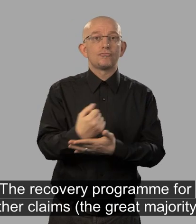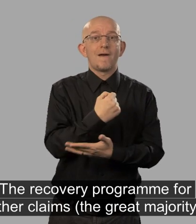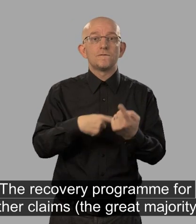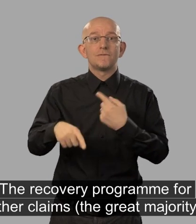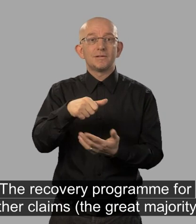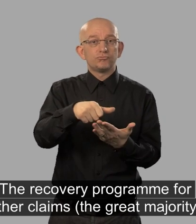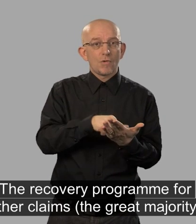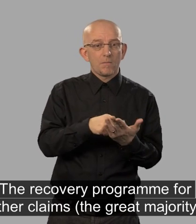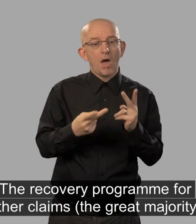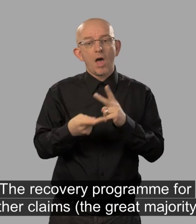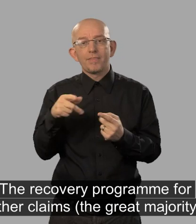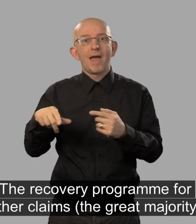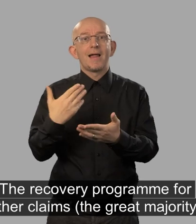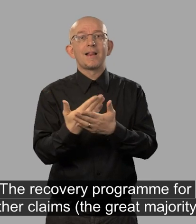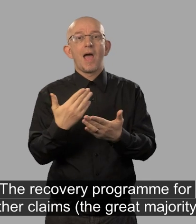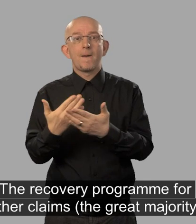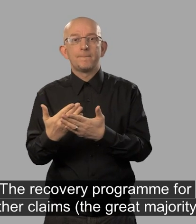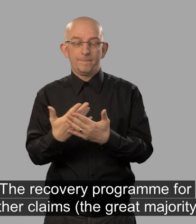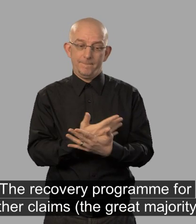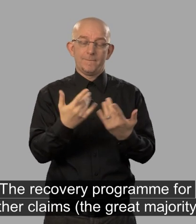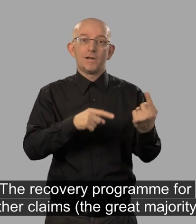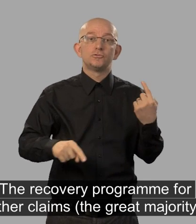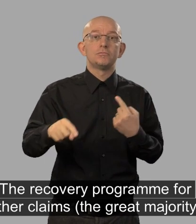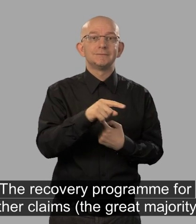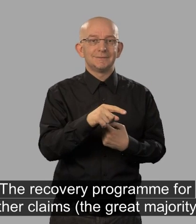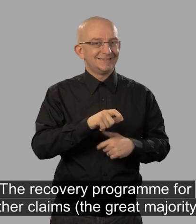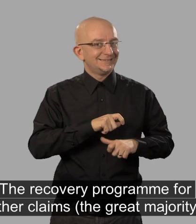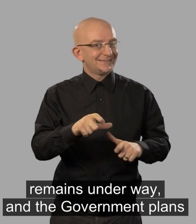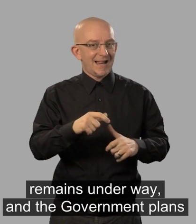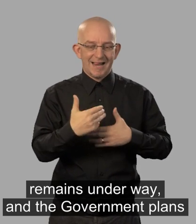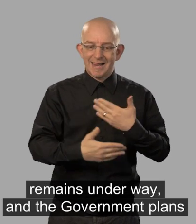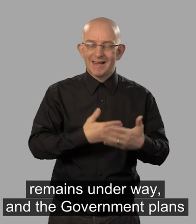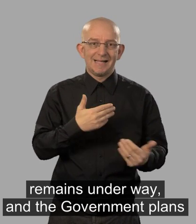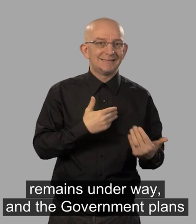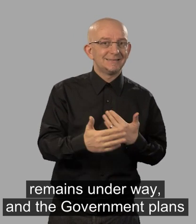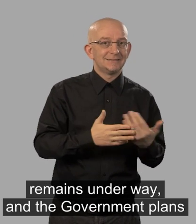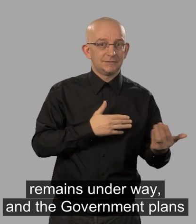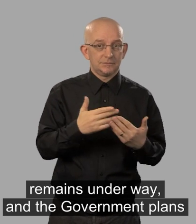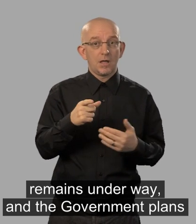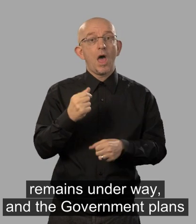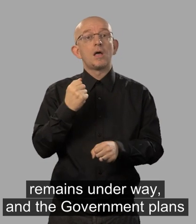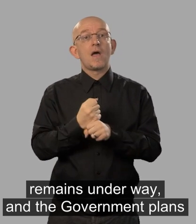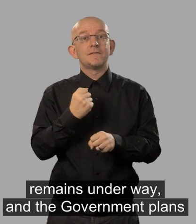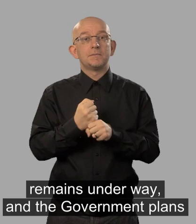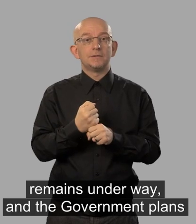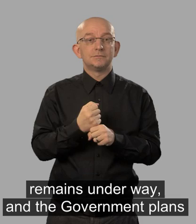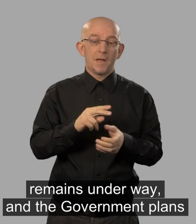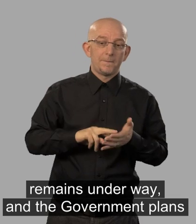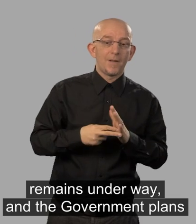The recovery programme for other claims, the great majority, remains underway, and the government plans to